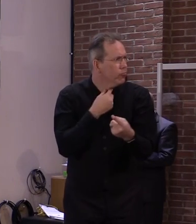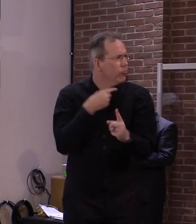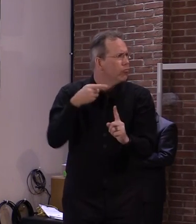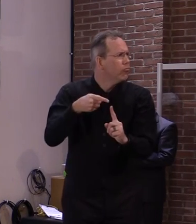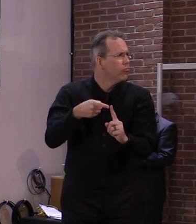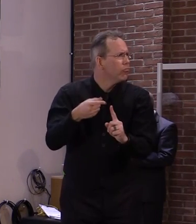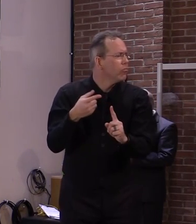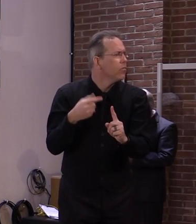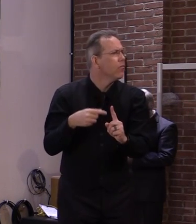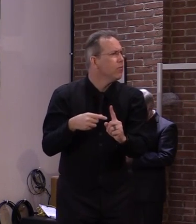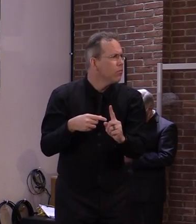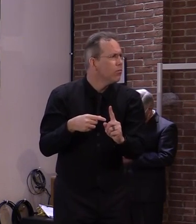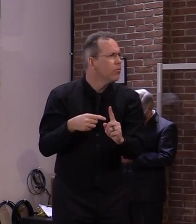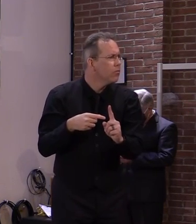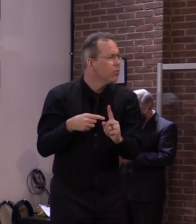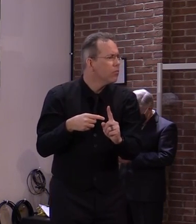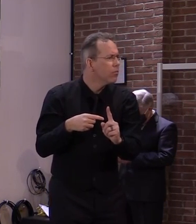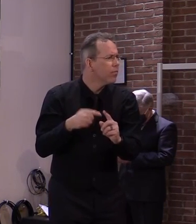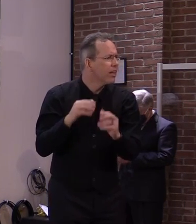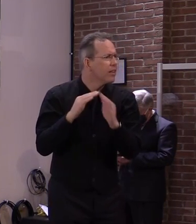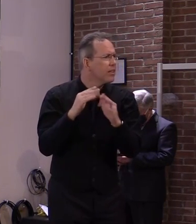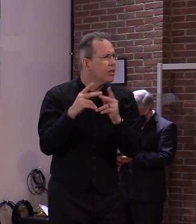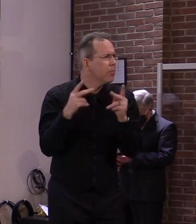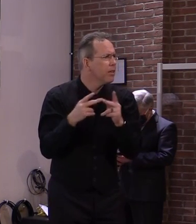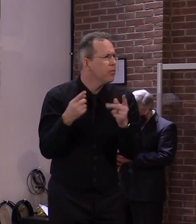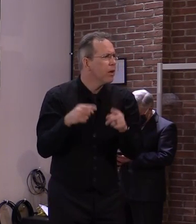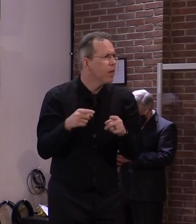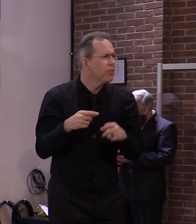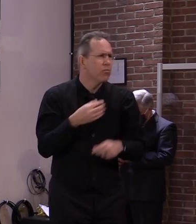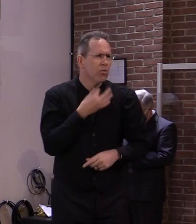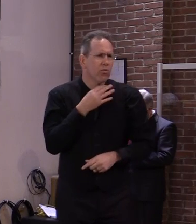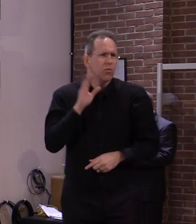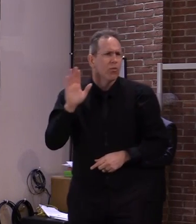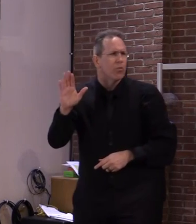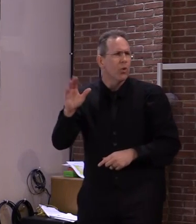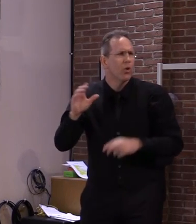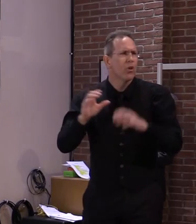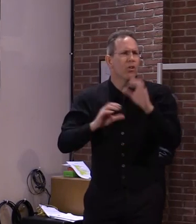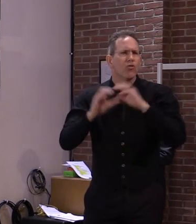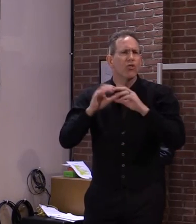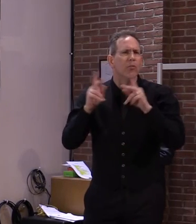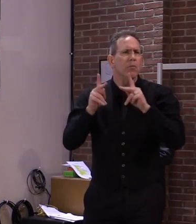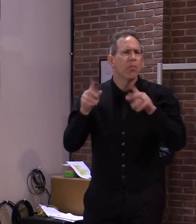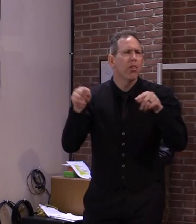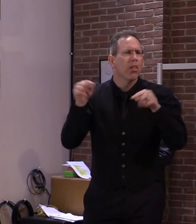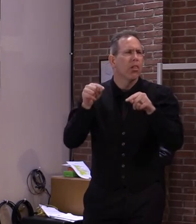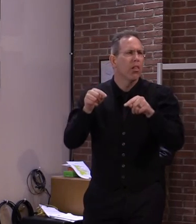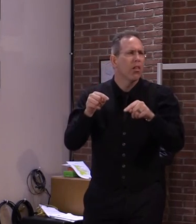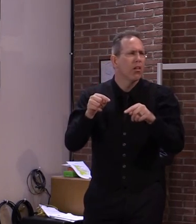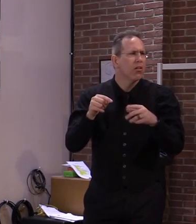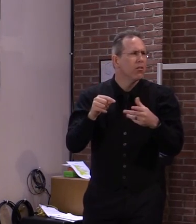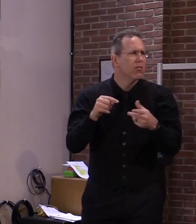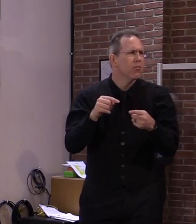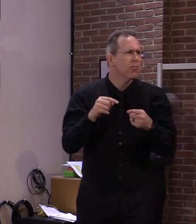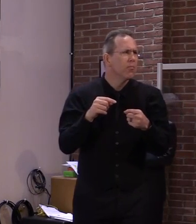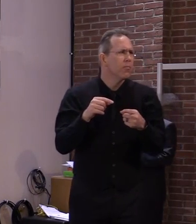million. You're a construction person. What is your take both on the impact of this